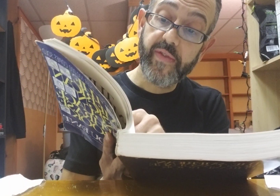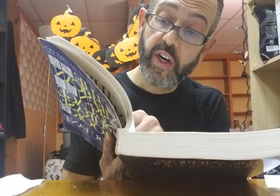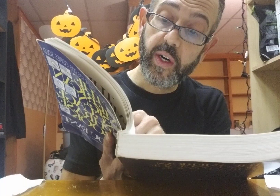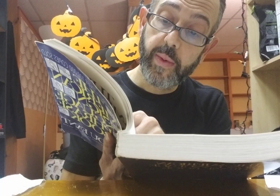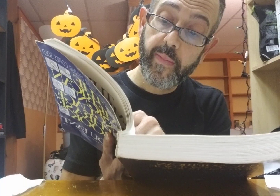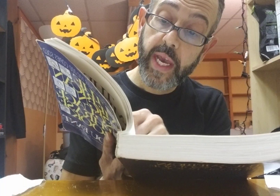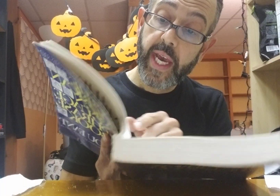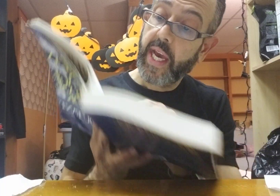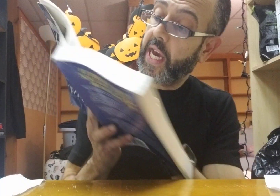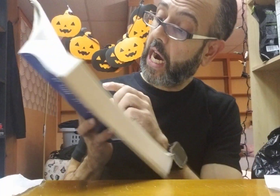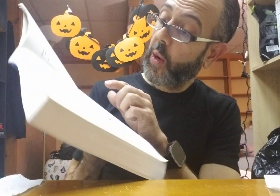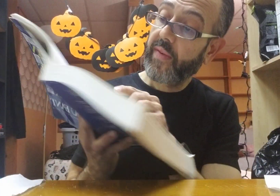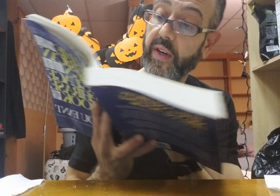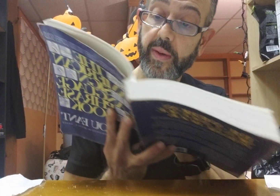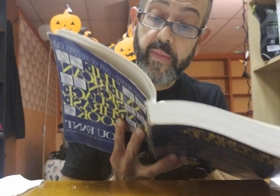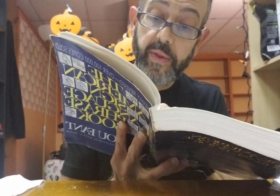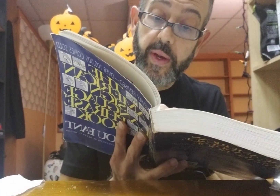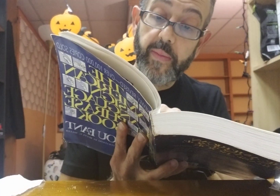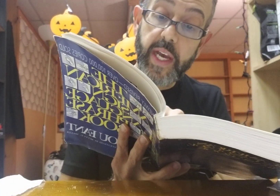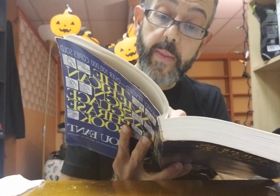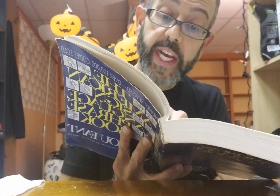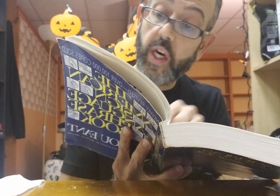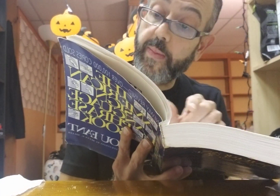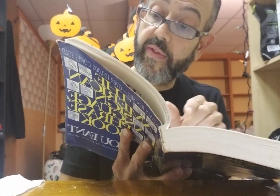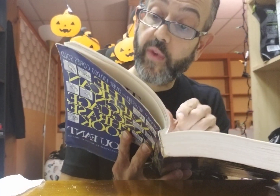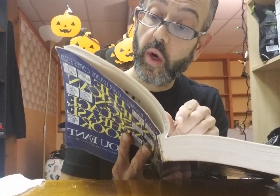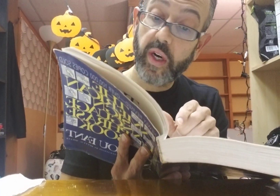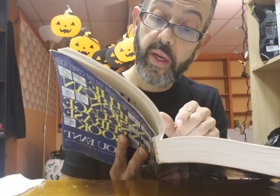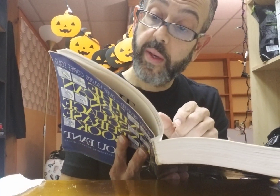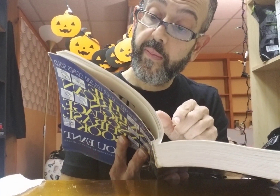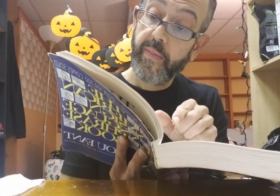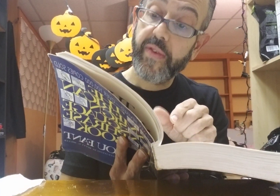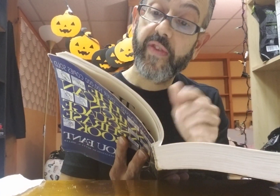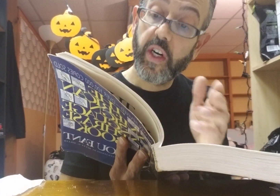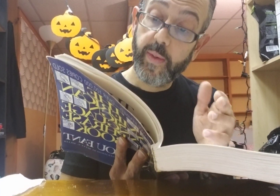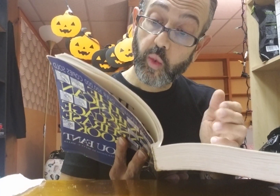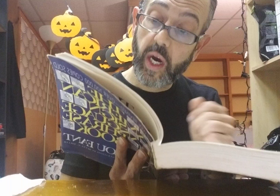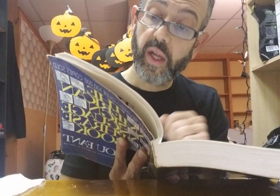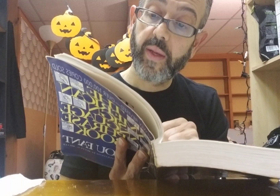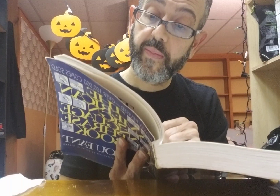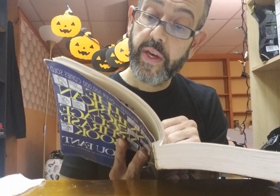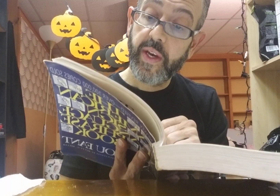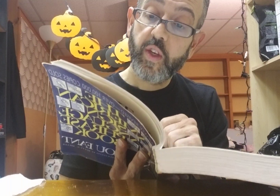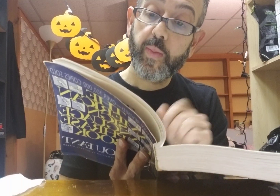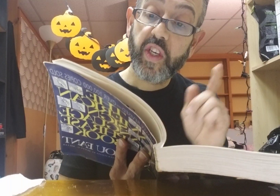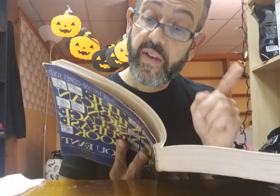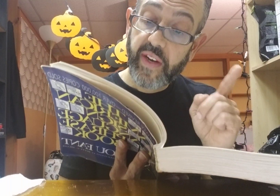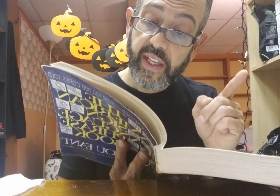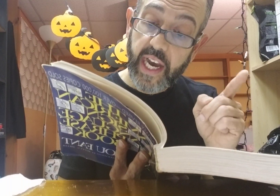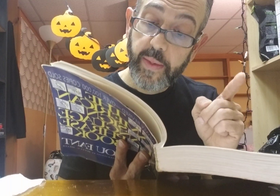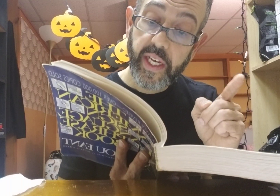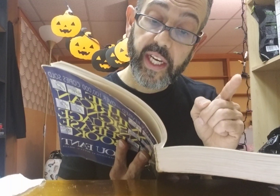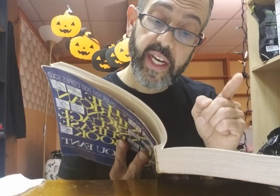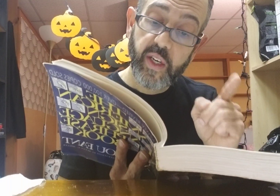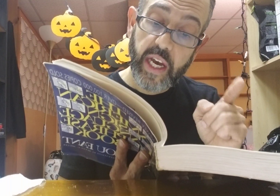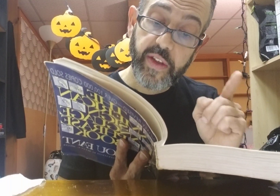verb. However, they may come before the verb as well. Specific time indicators, on the